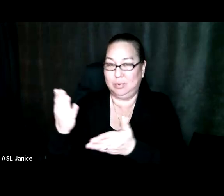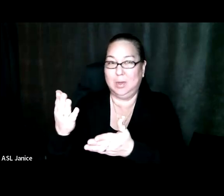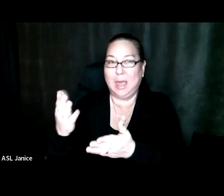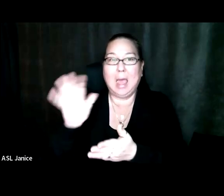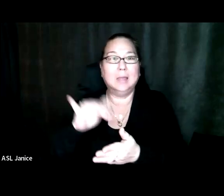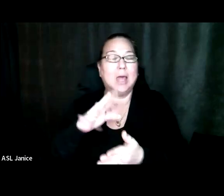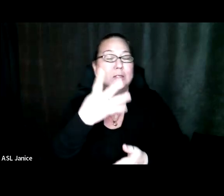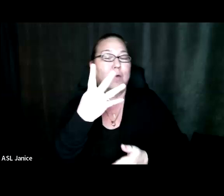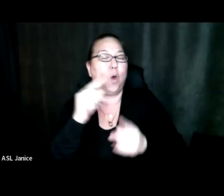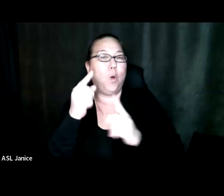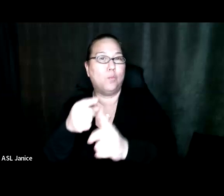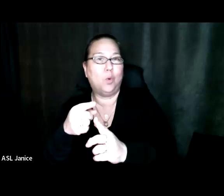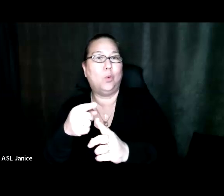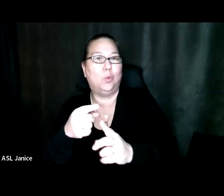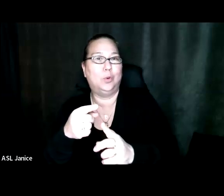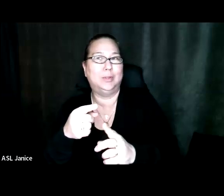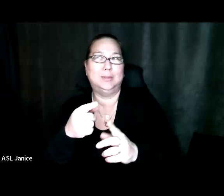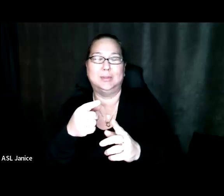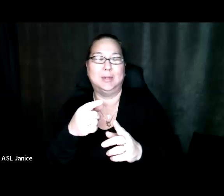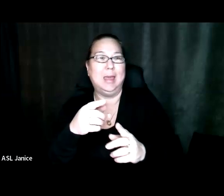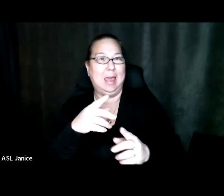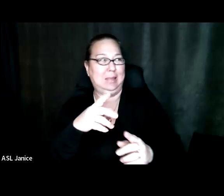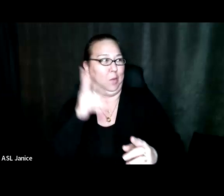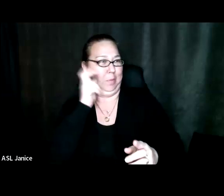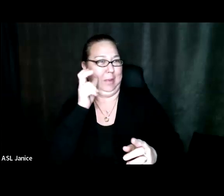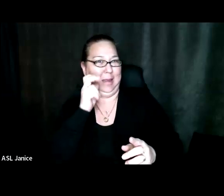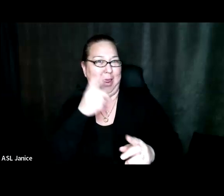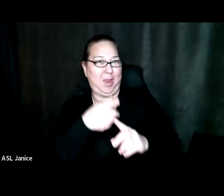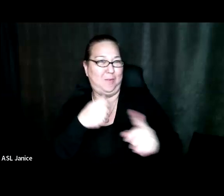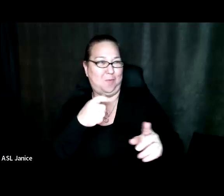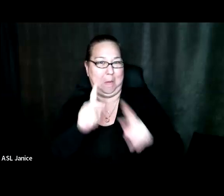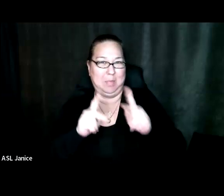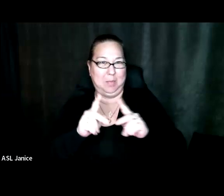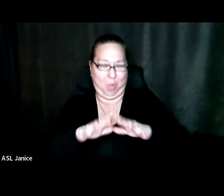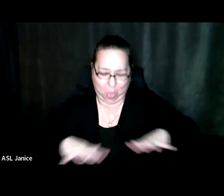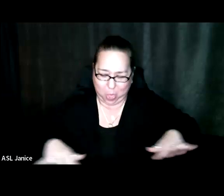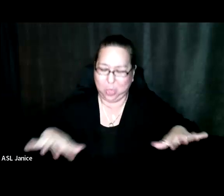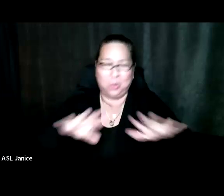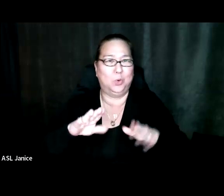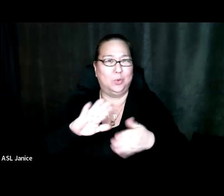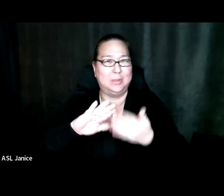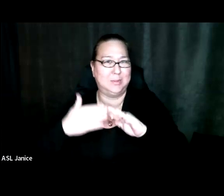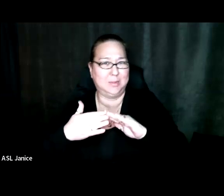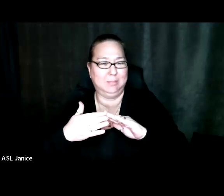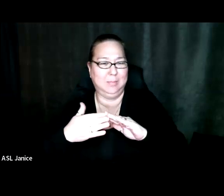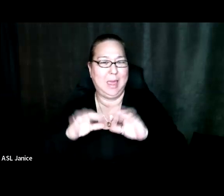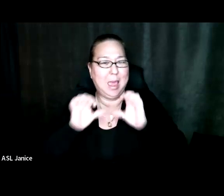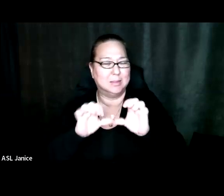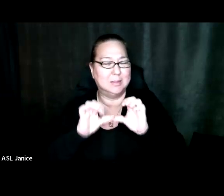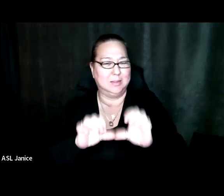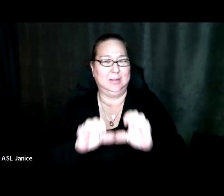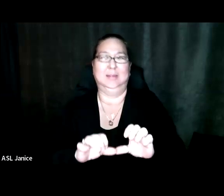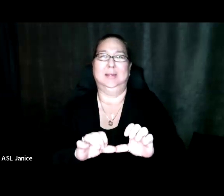city that have raised this consistently. Our colleague, Mr. Cardet Hernandez, has consistently raised